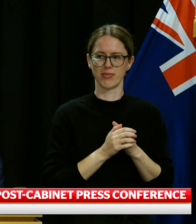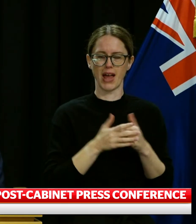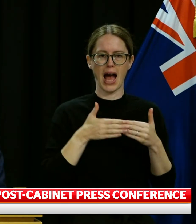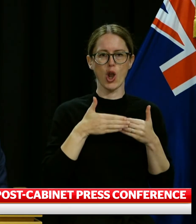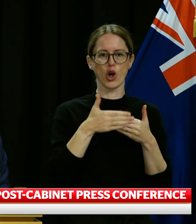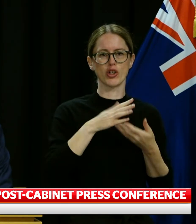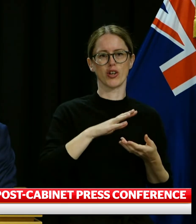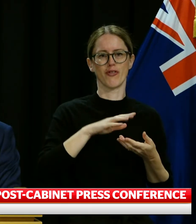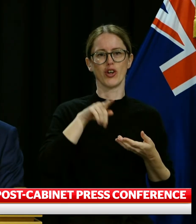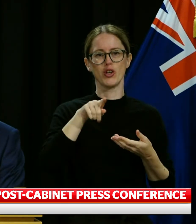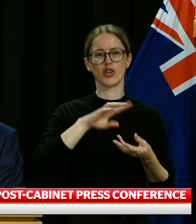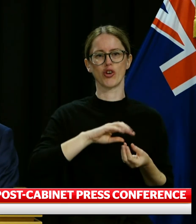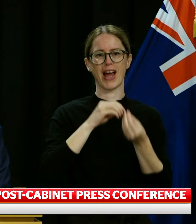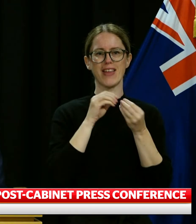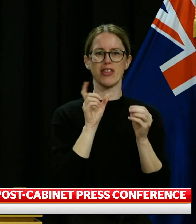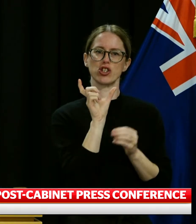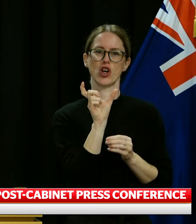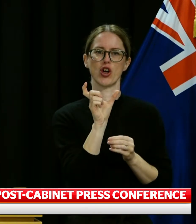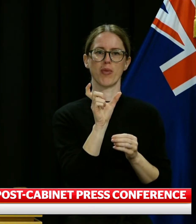cuts?